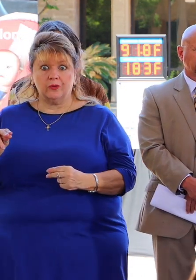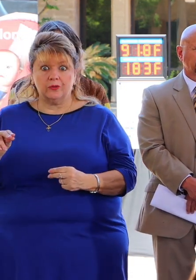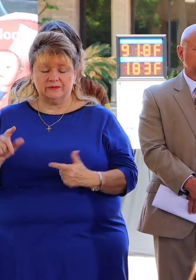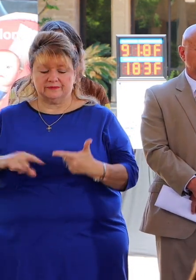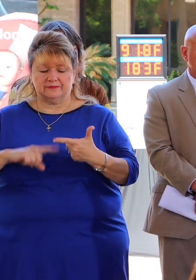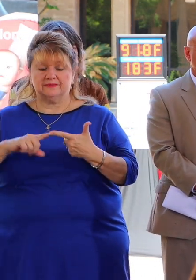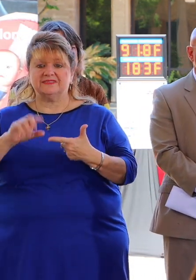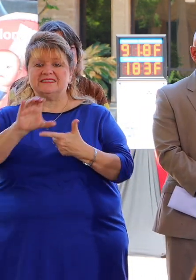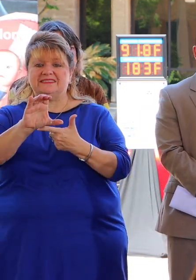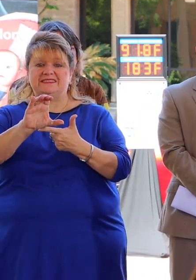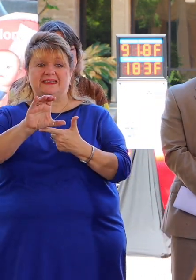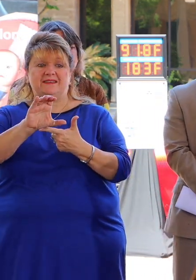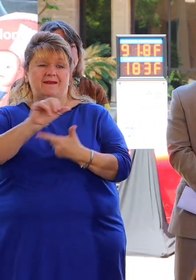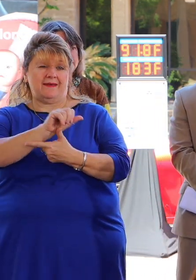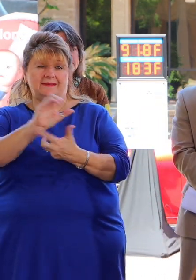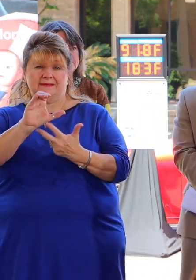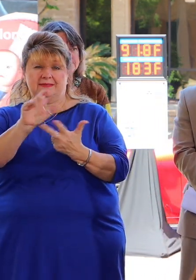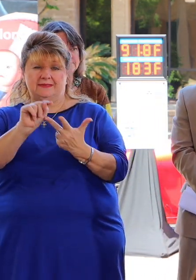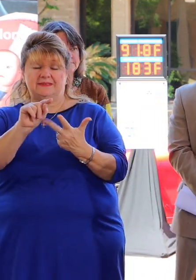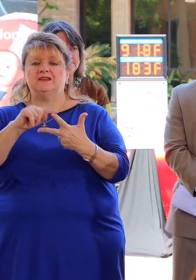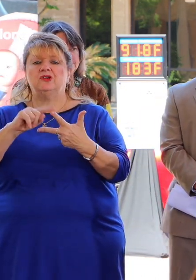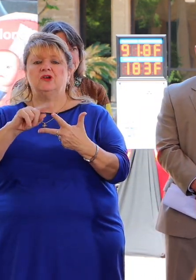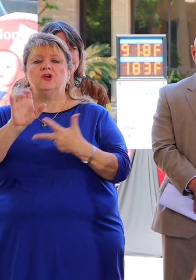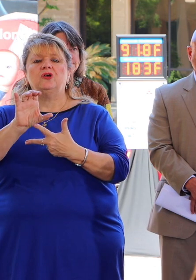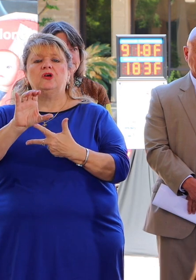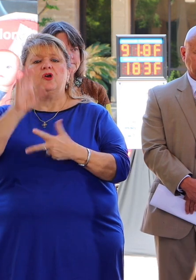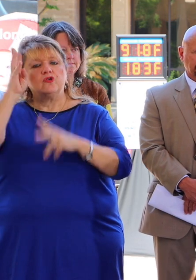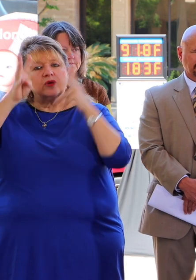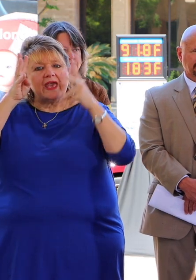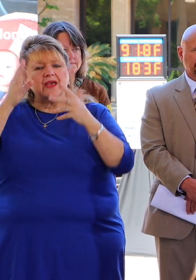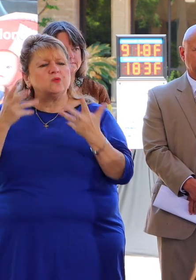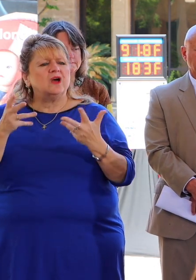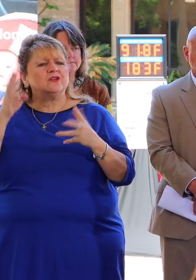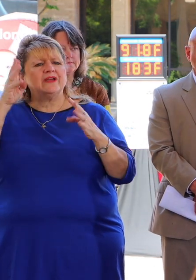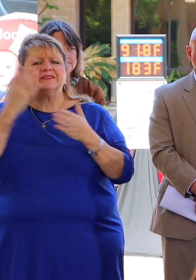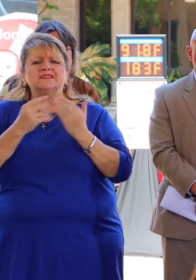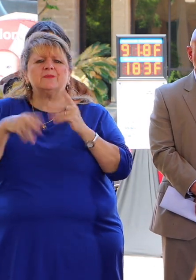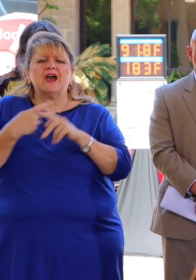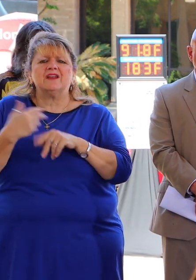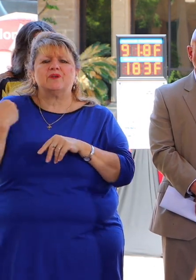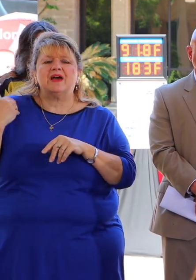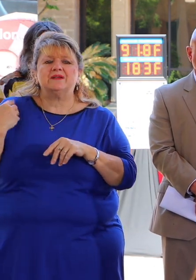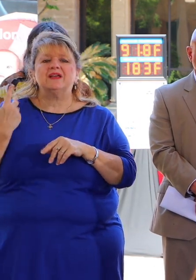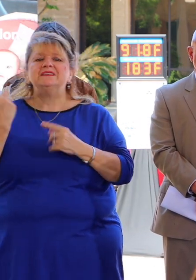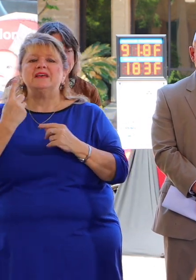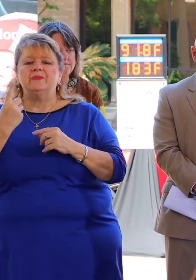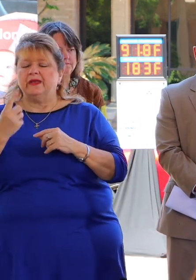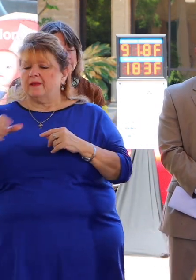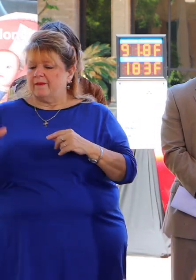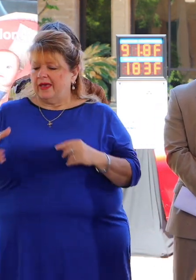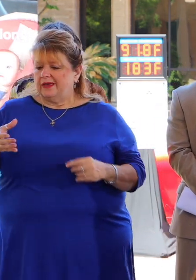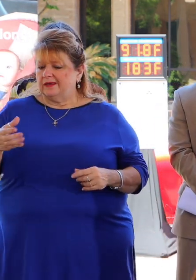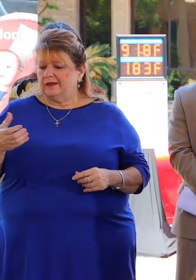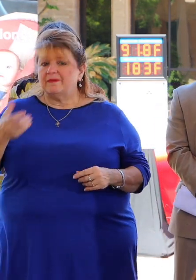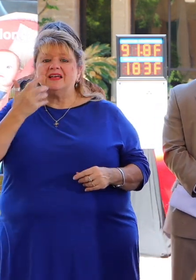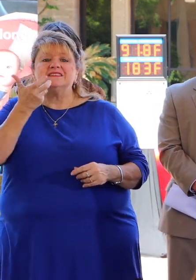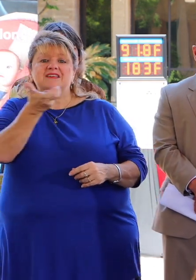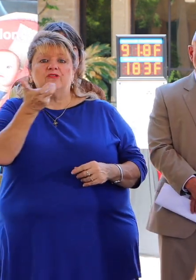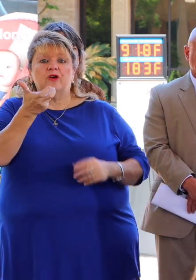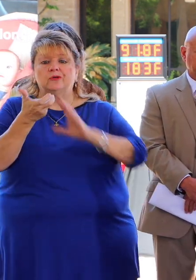C, create. Create reminders. Put something in the back seat near your child, like your cell